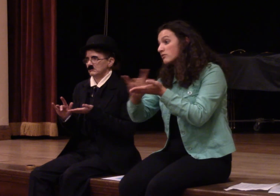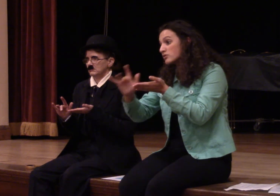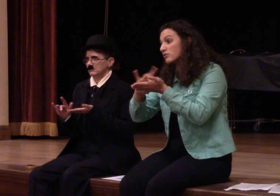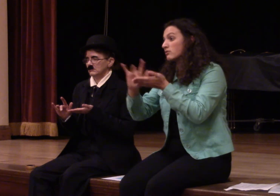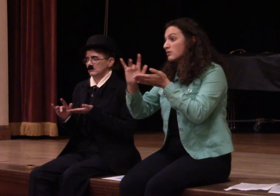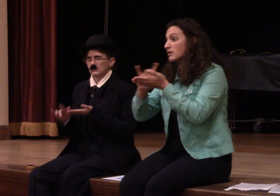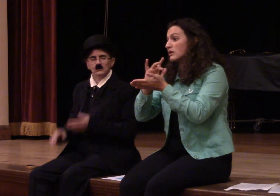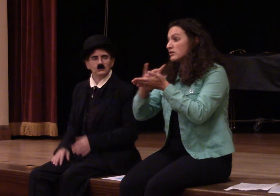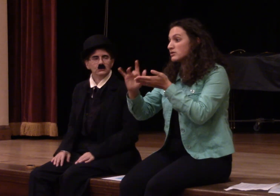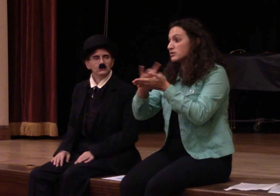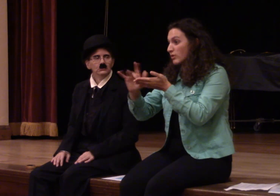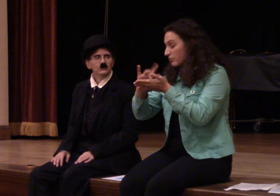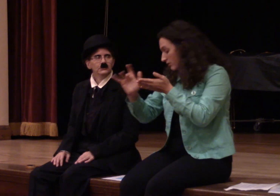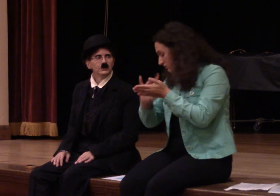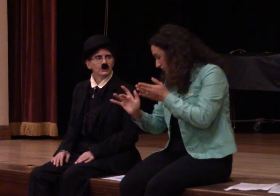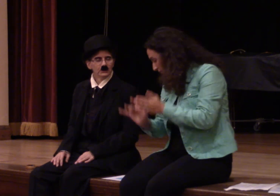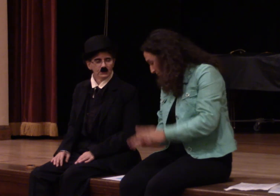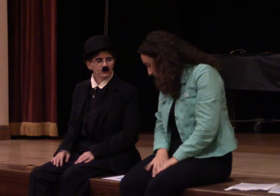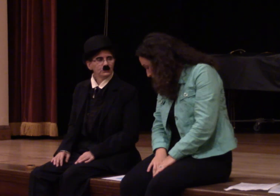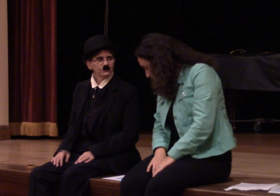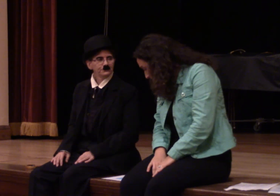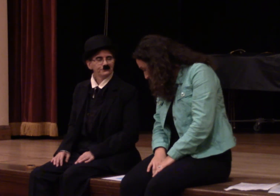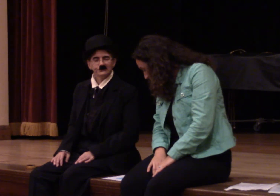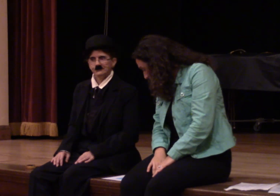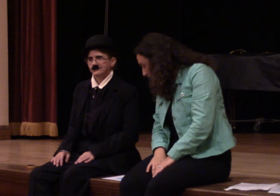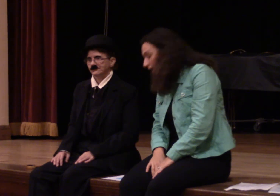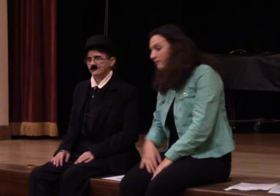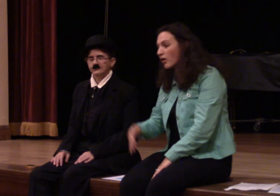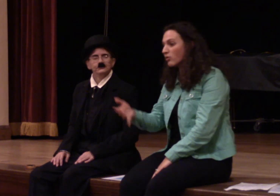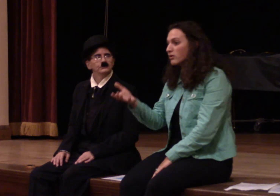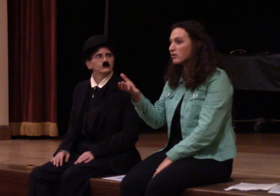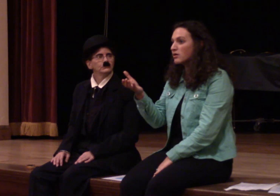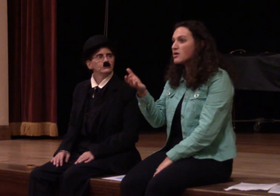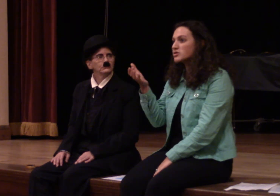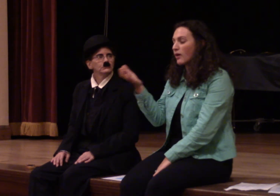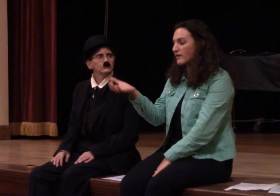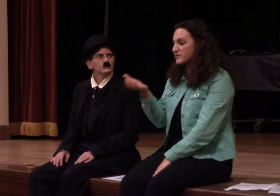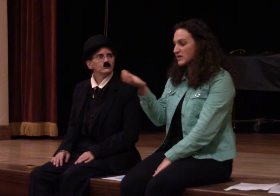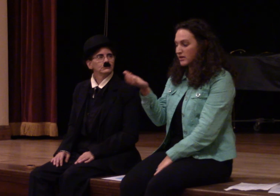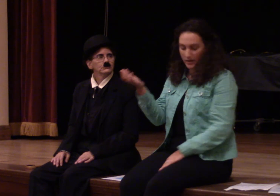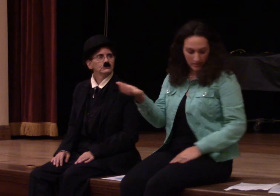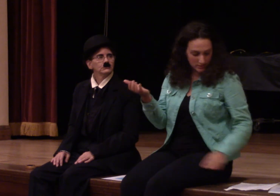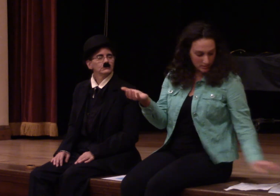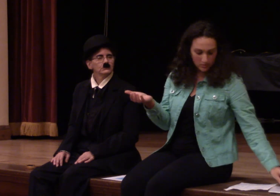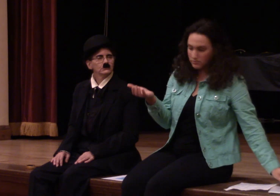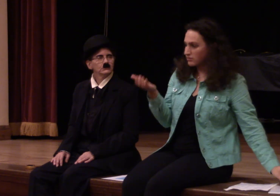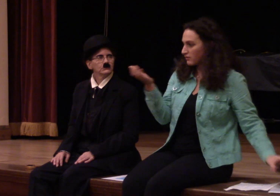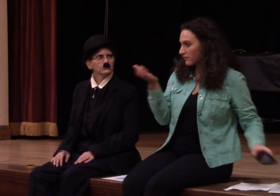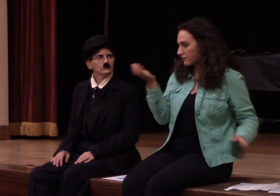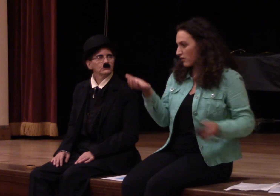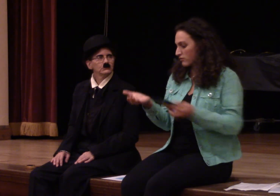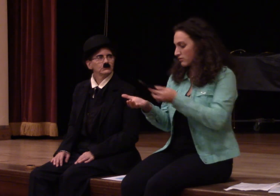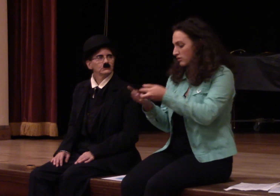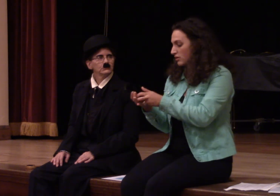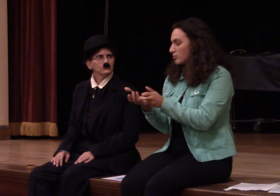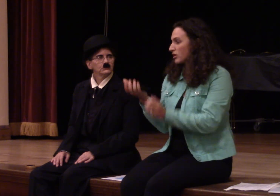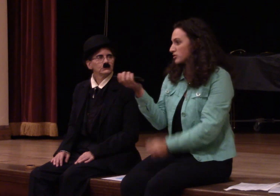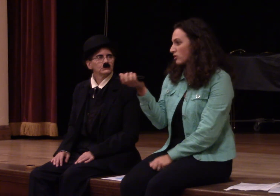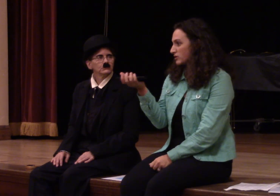true. Swipe in, true. Phone. So I've seen this for phone because you're holding it.